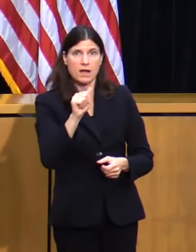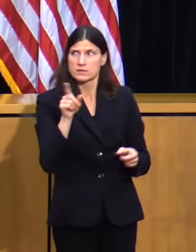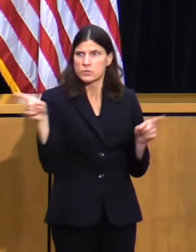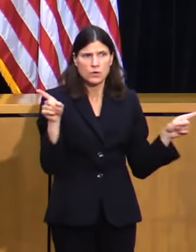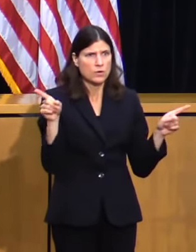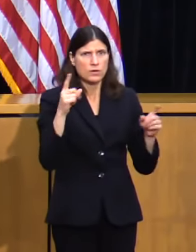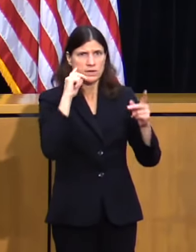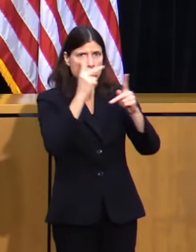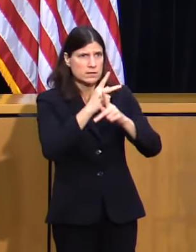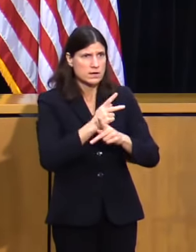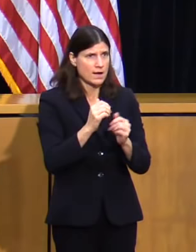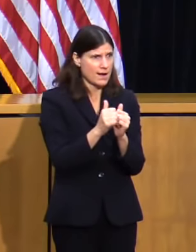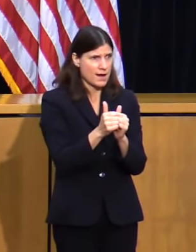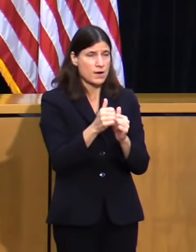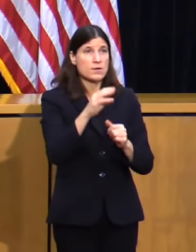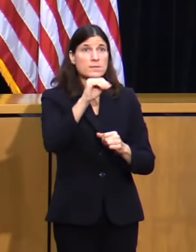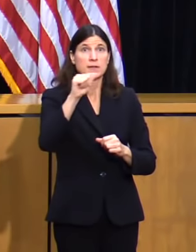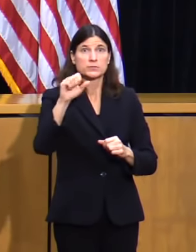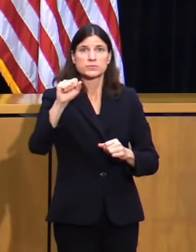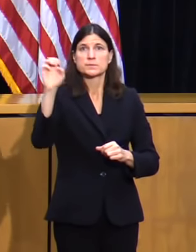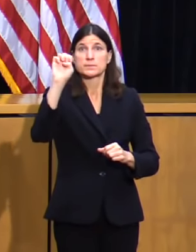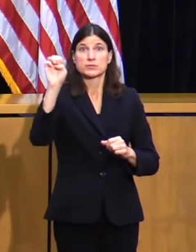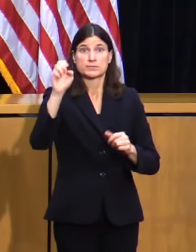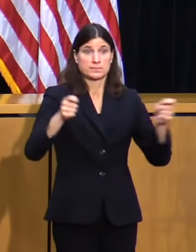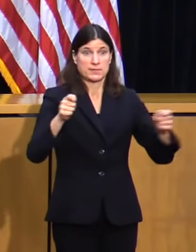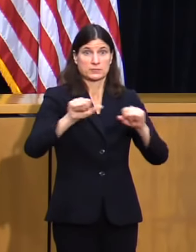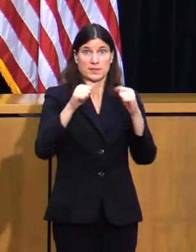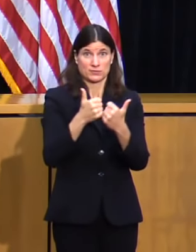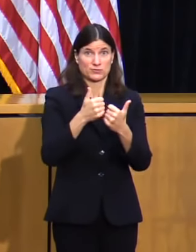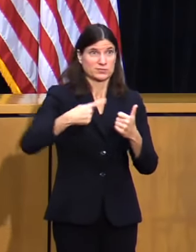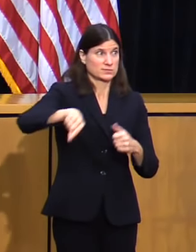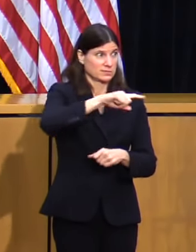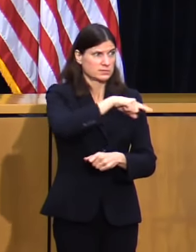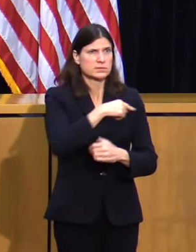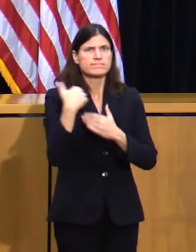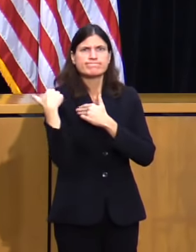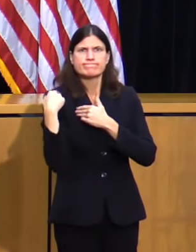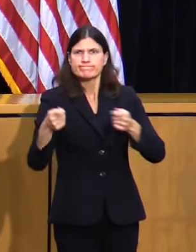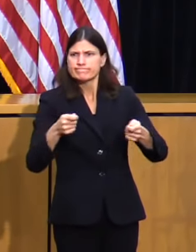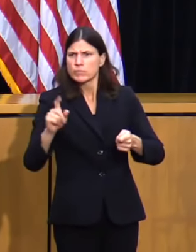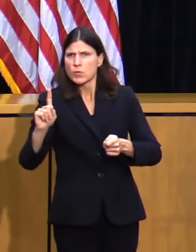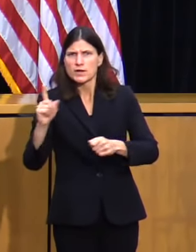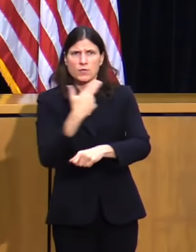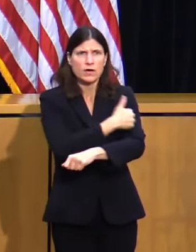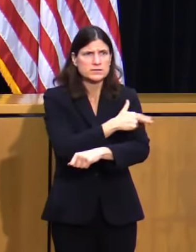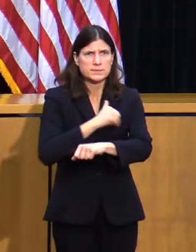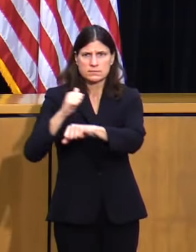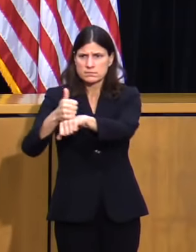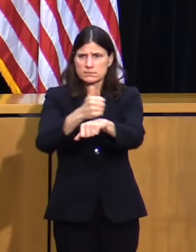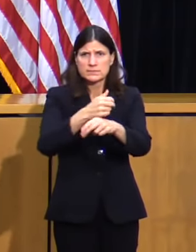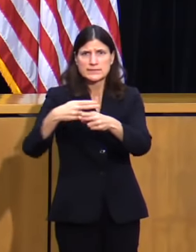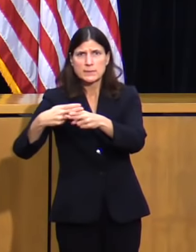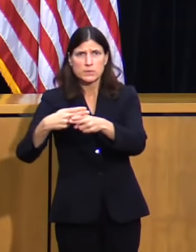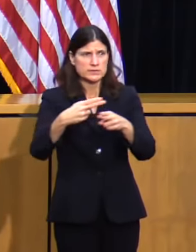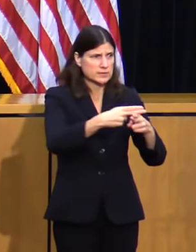field hospitals if they're needed, and Sam Phillips will speak about this in a bit more detail in just a